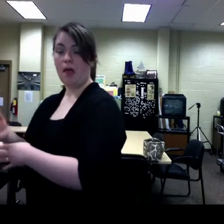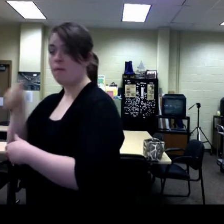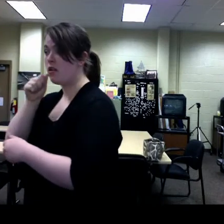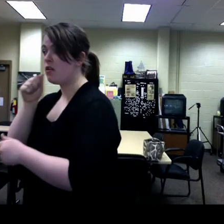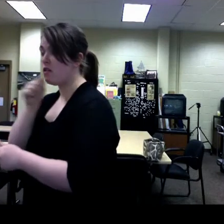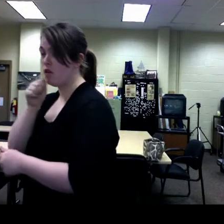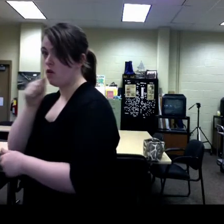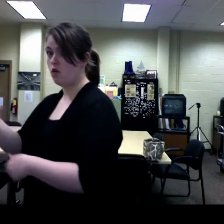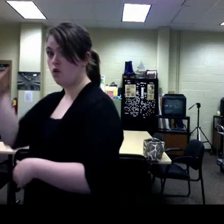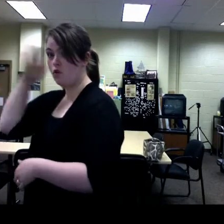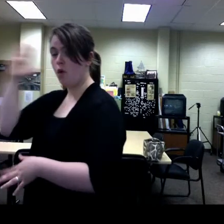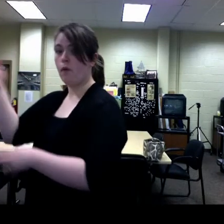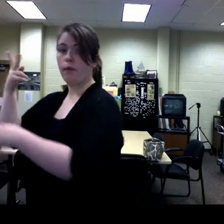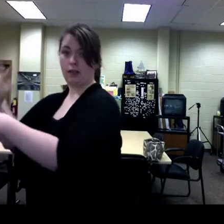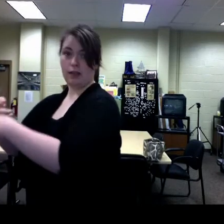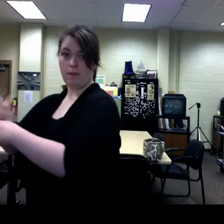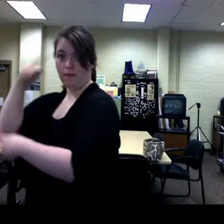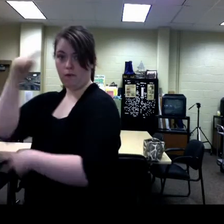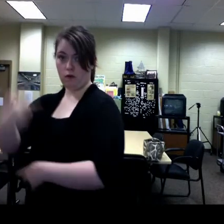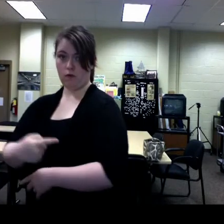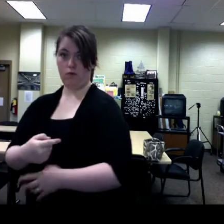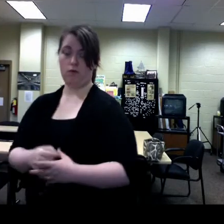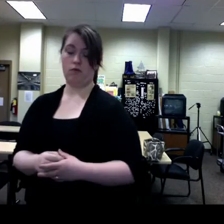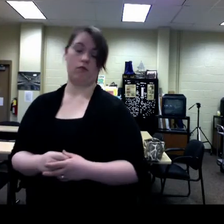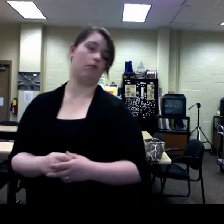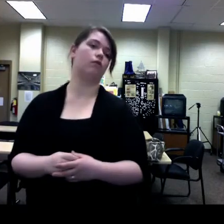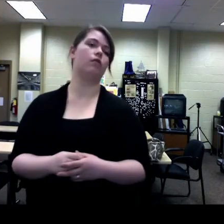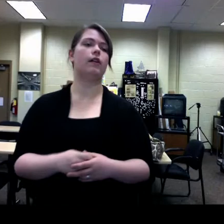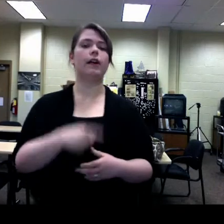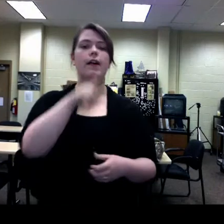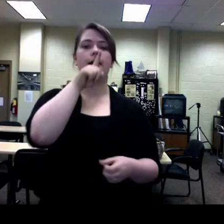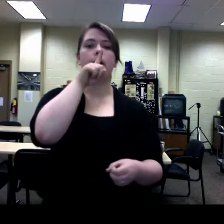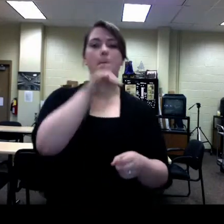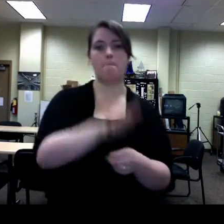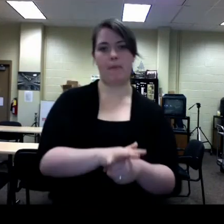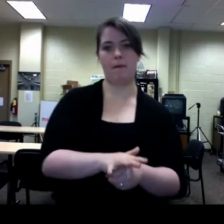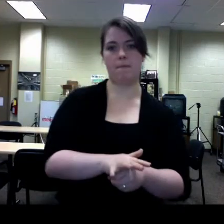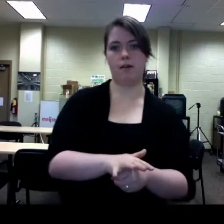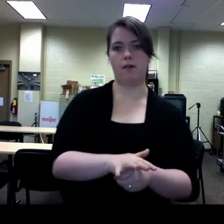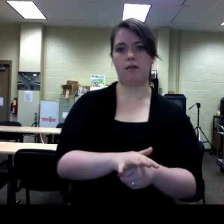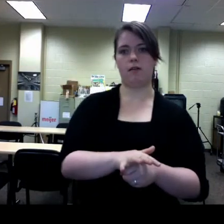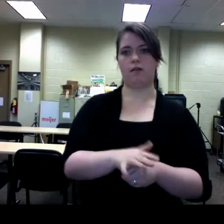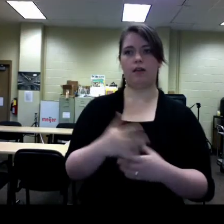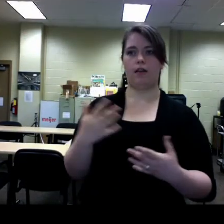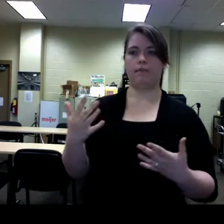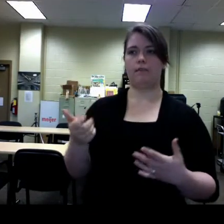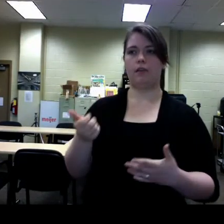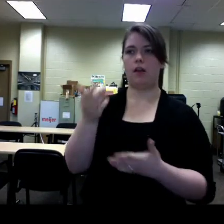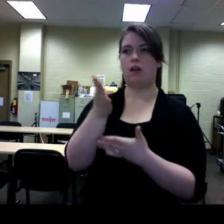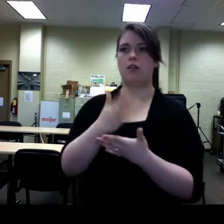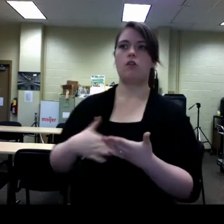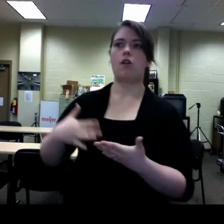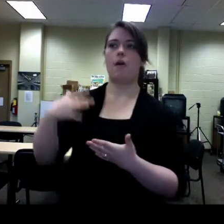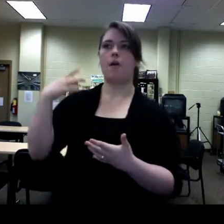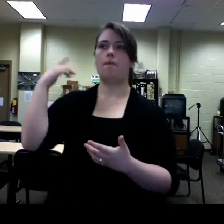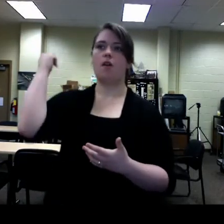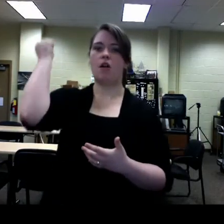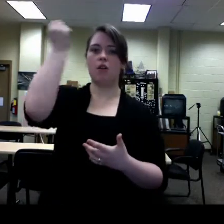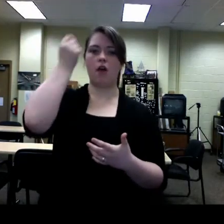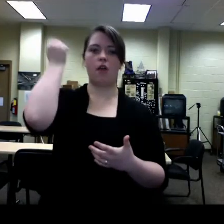Commitment, some of the theorists now are adding, which I like, is choice to this, although Sternberg's model uses